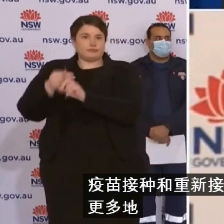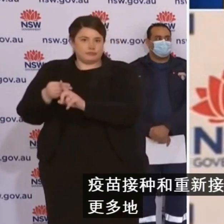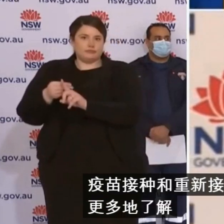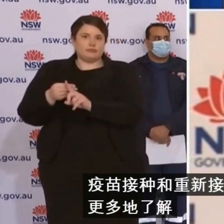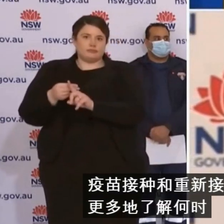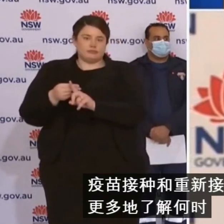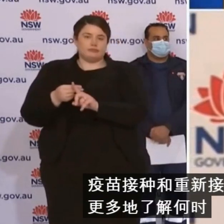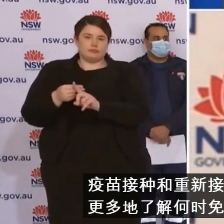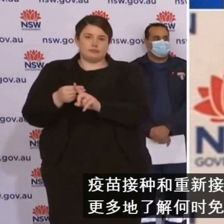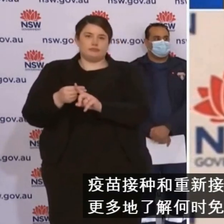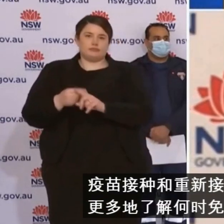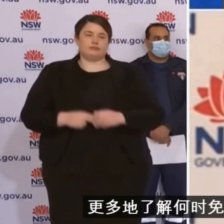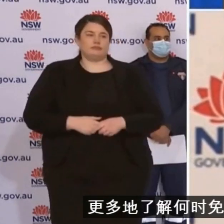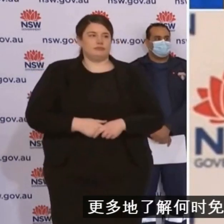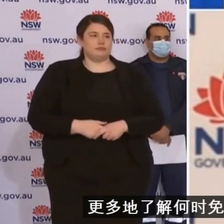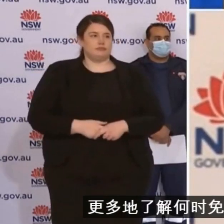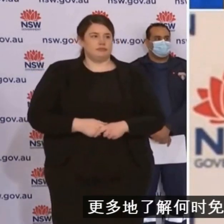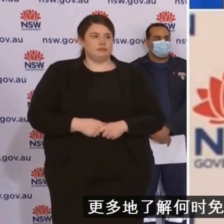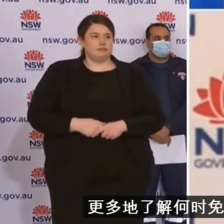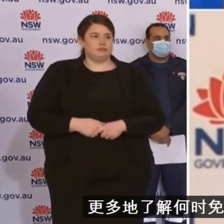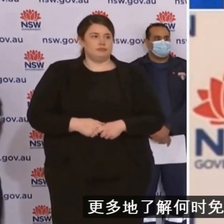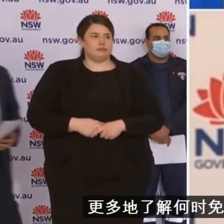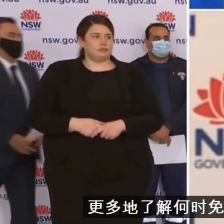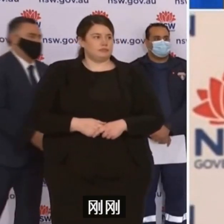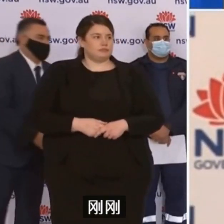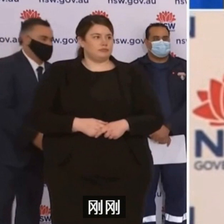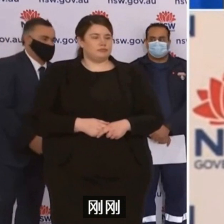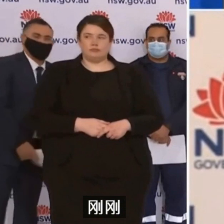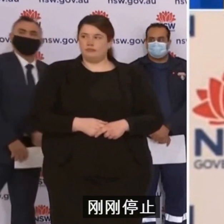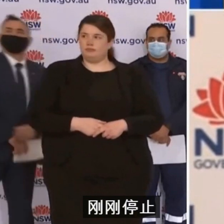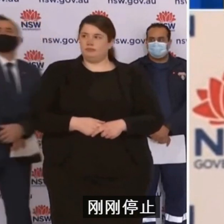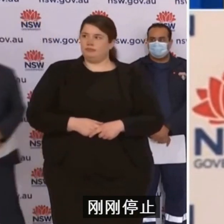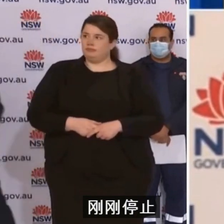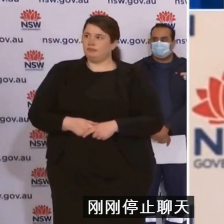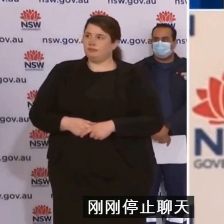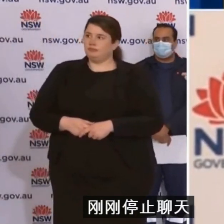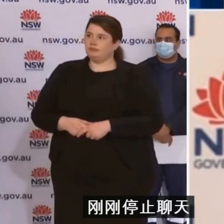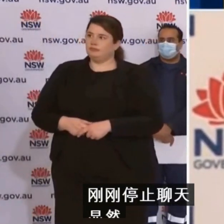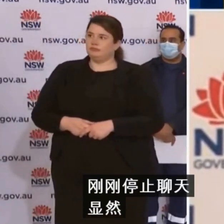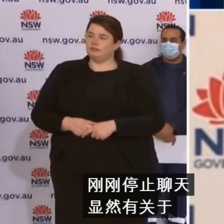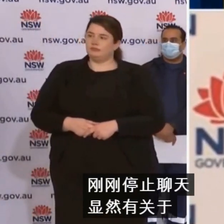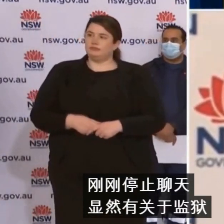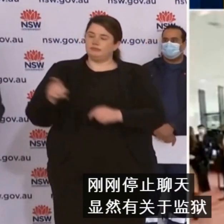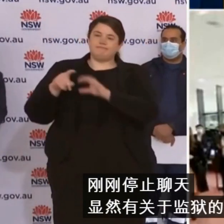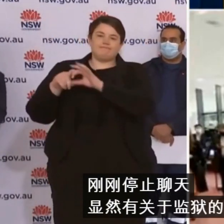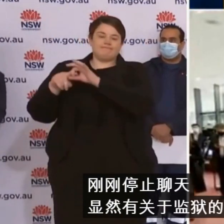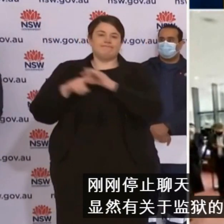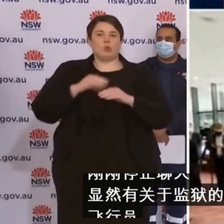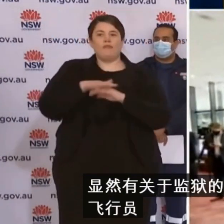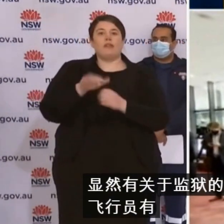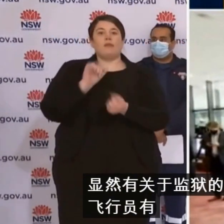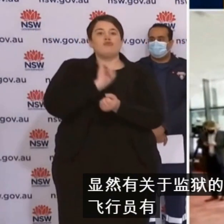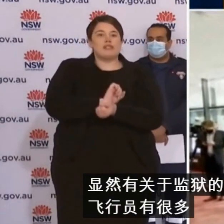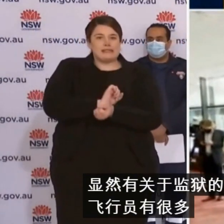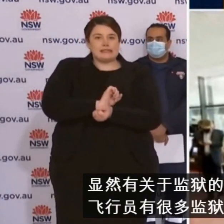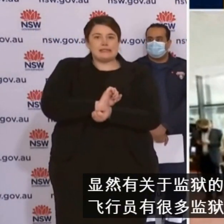more about when immunity wanes. Dr. Chant, you've been concerned. Dr. Chant. There's obviously concern around